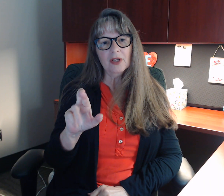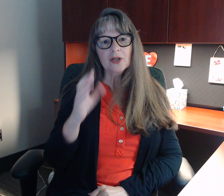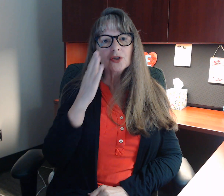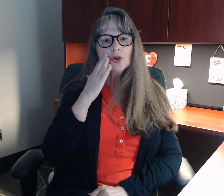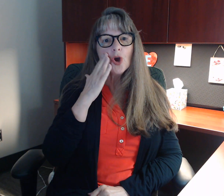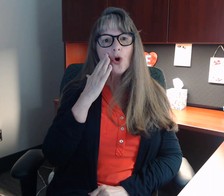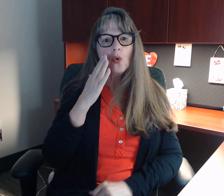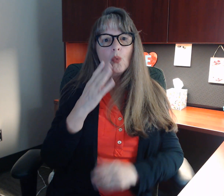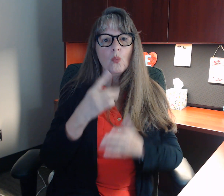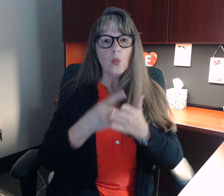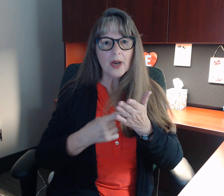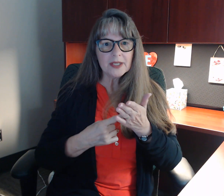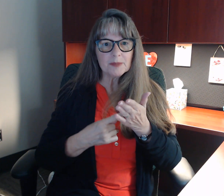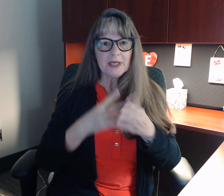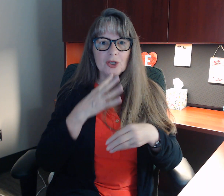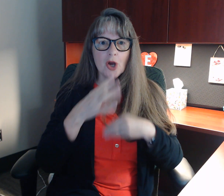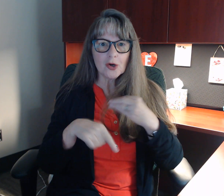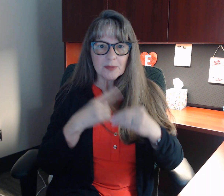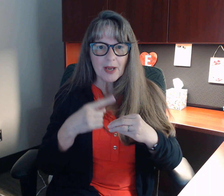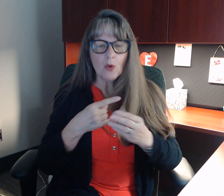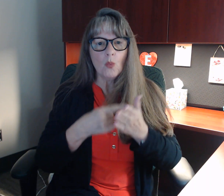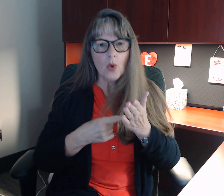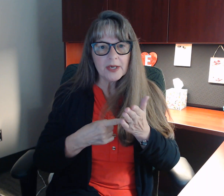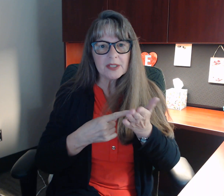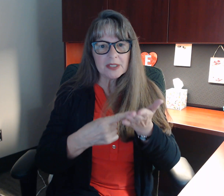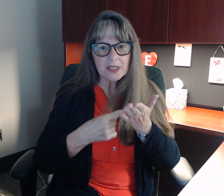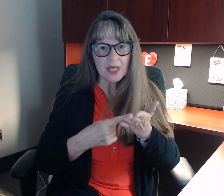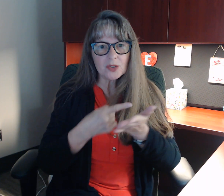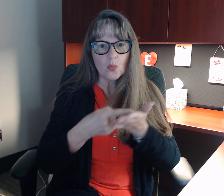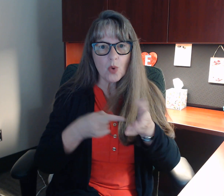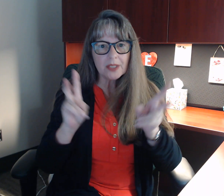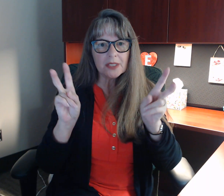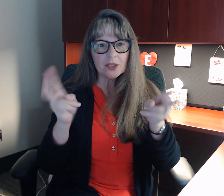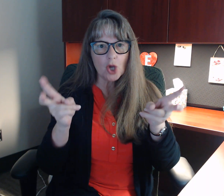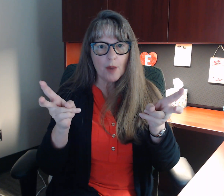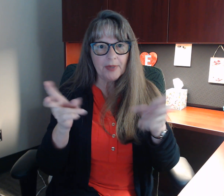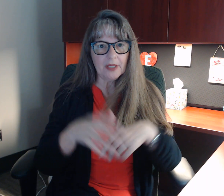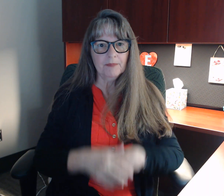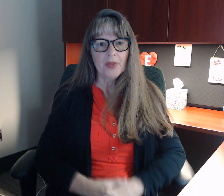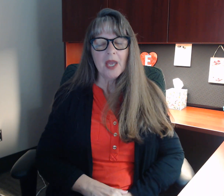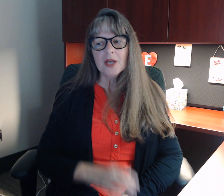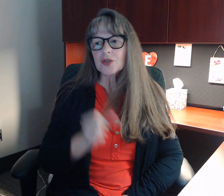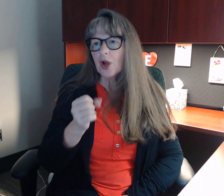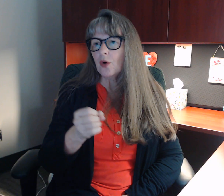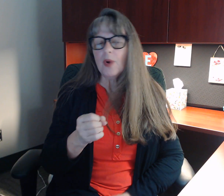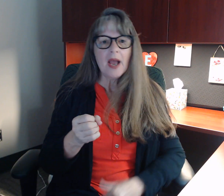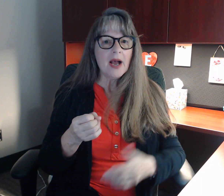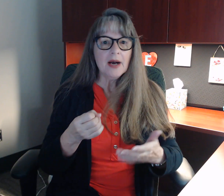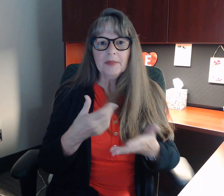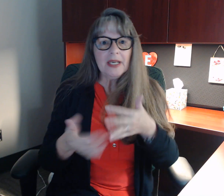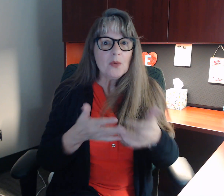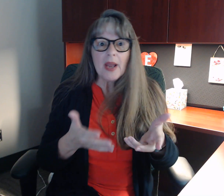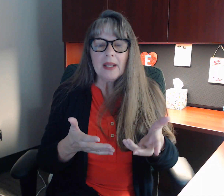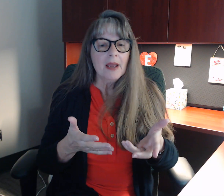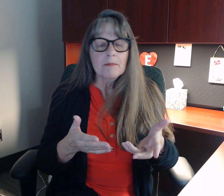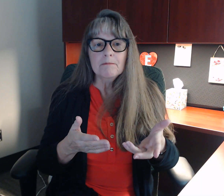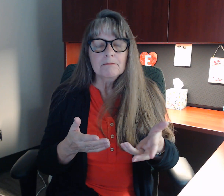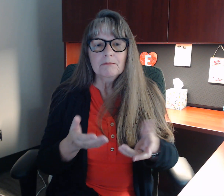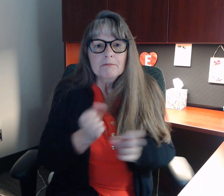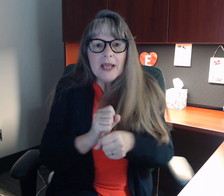to know what is being talked about, what is discussed, what's the topic. So anyway, make sure